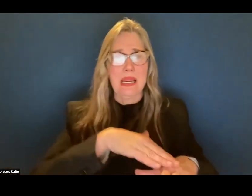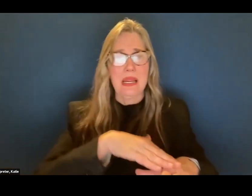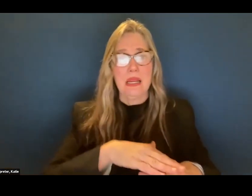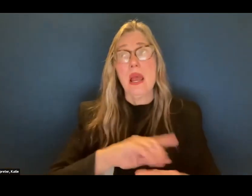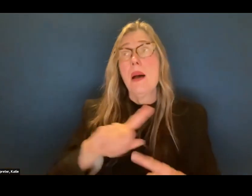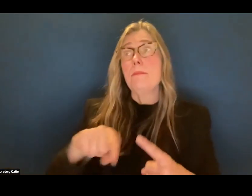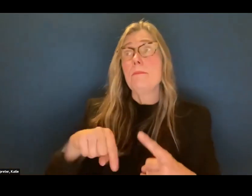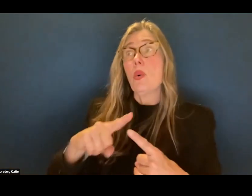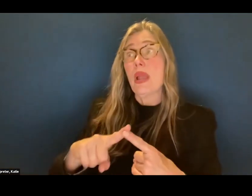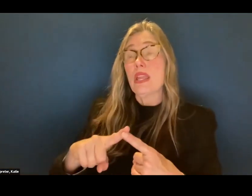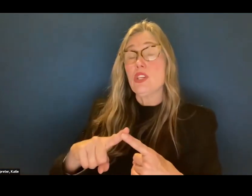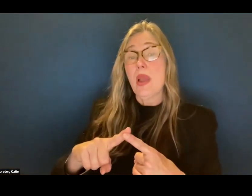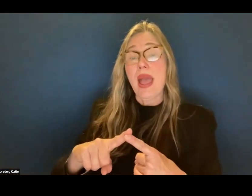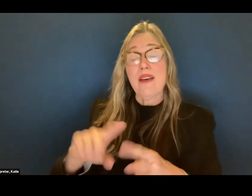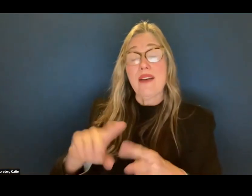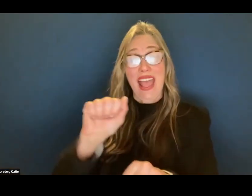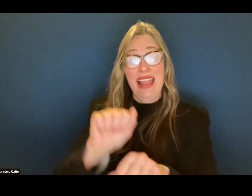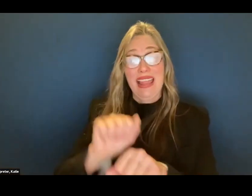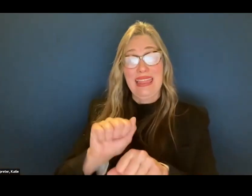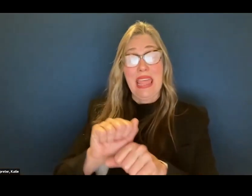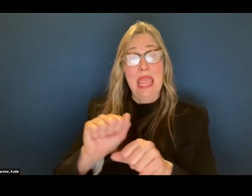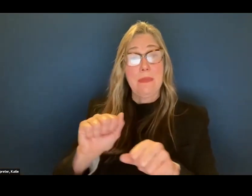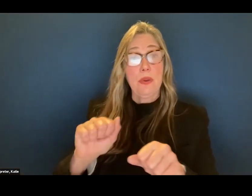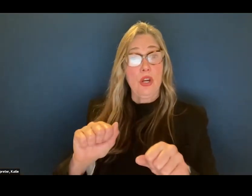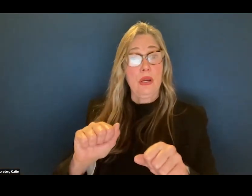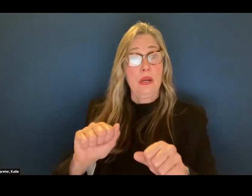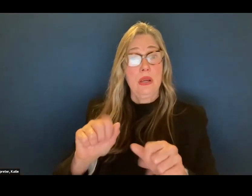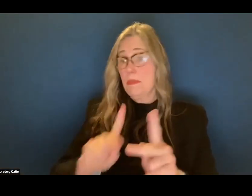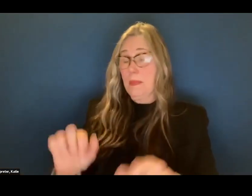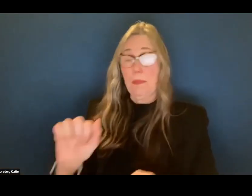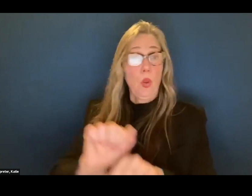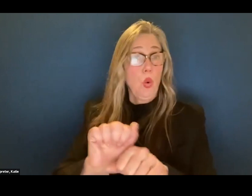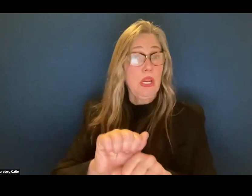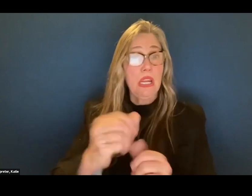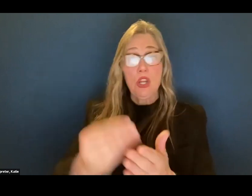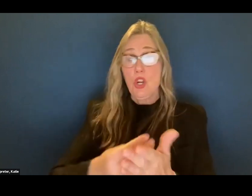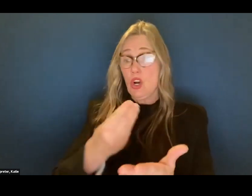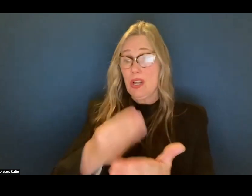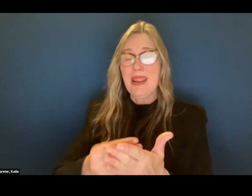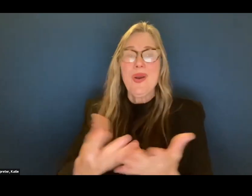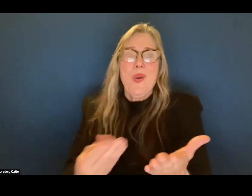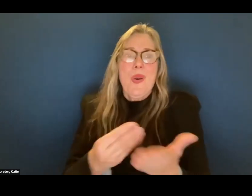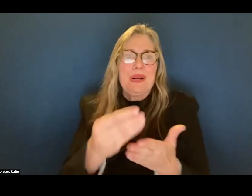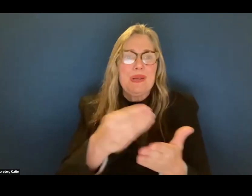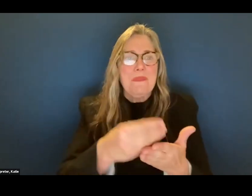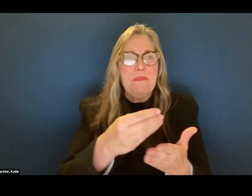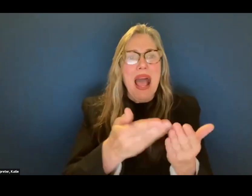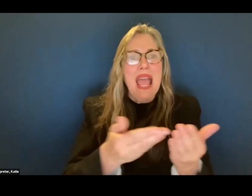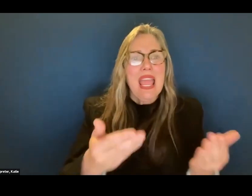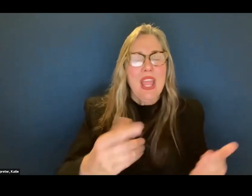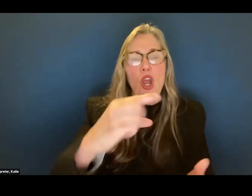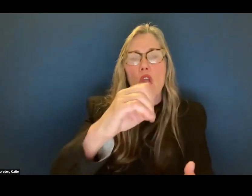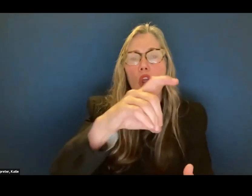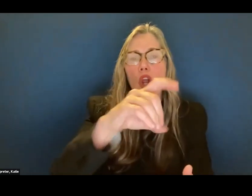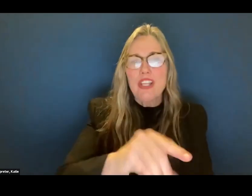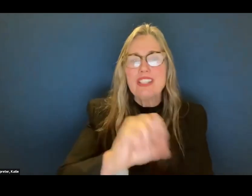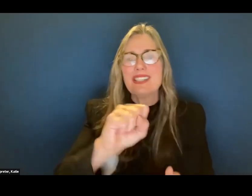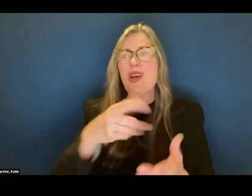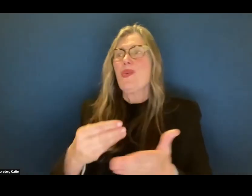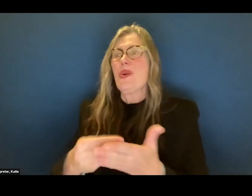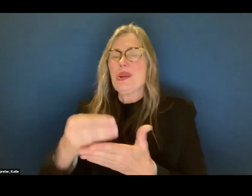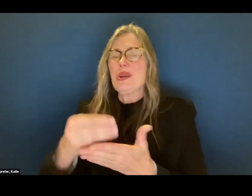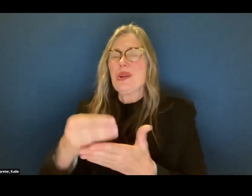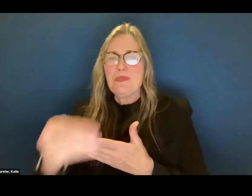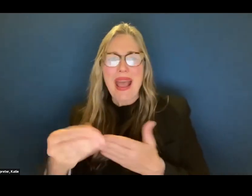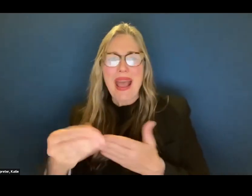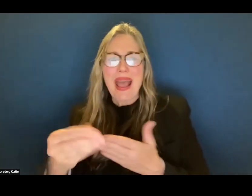or a strong labor market, everybody is working, we all want to buy goods. We all want to buy the services. We all want to go out